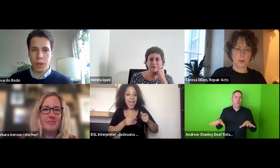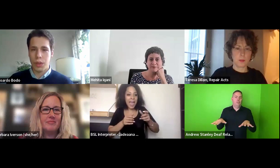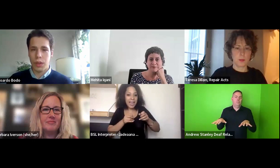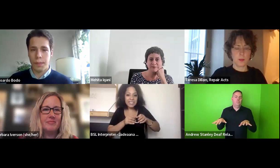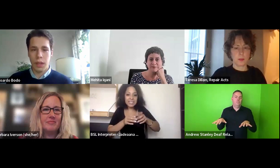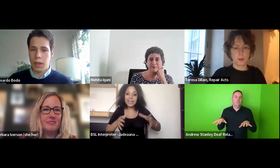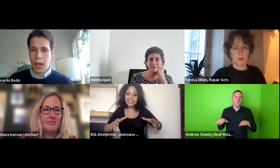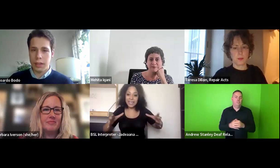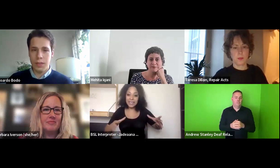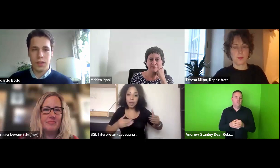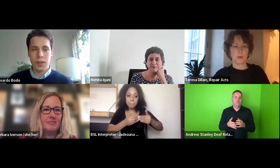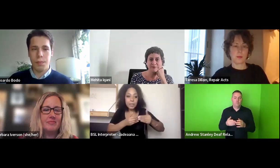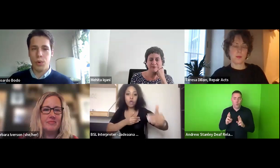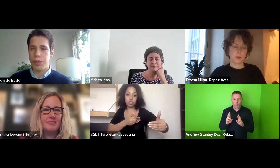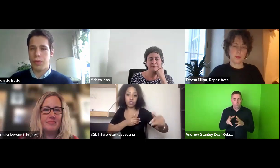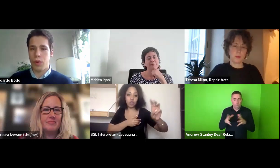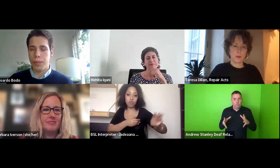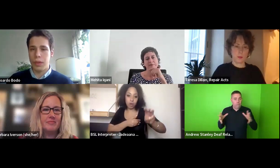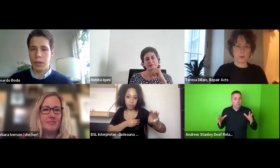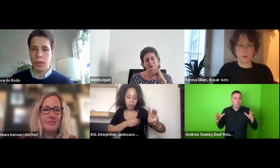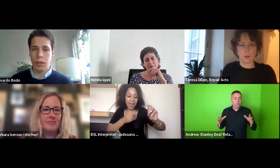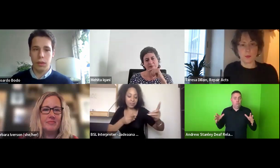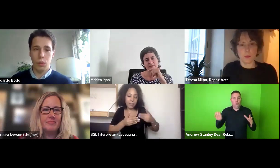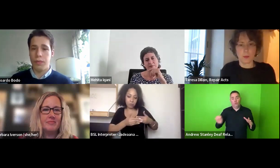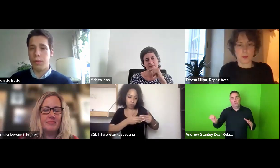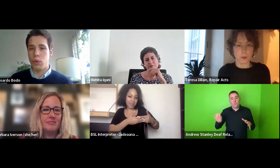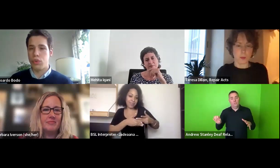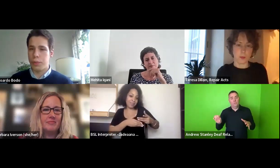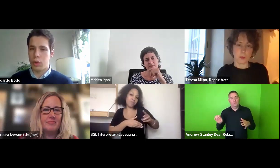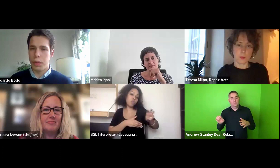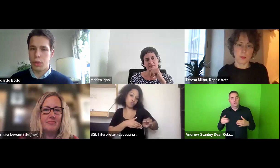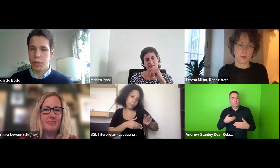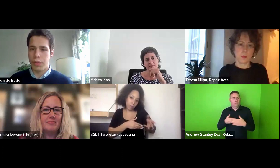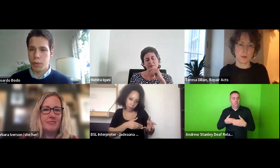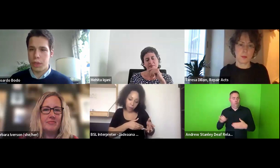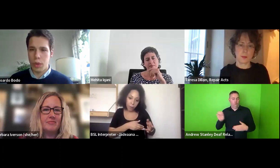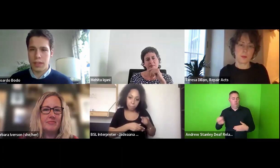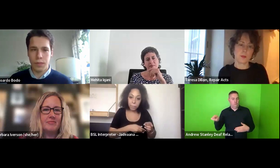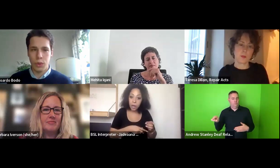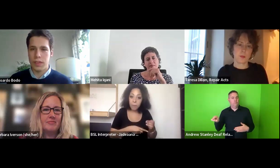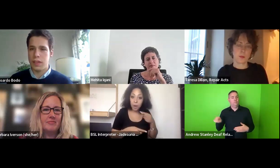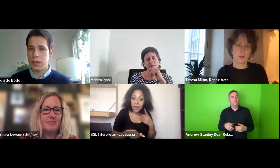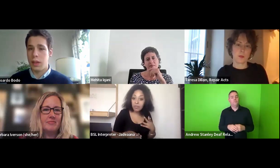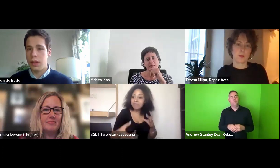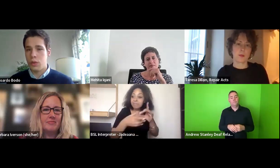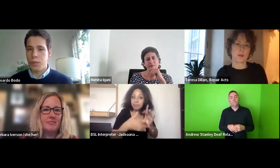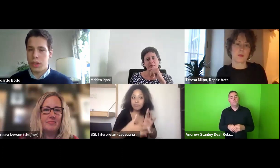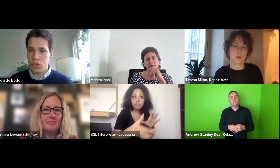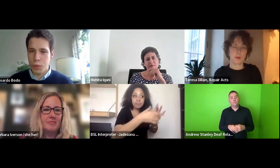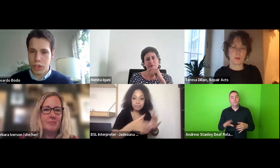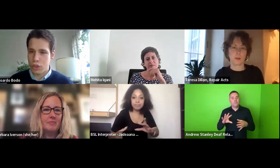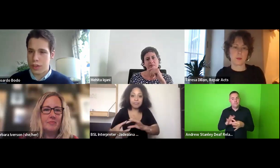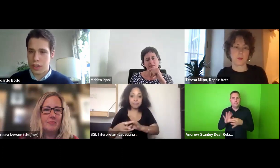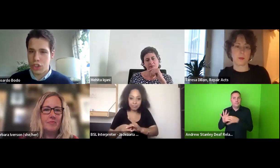touch with activists both from also from the global north, from the US, for instance, because